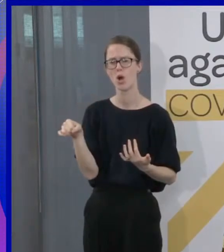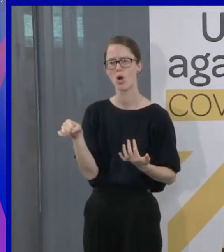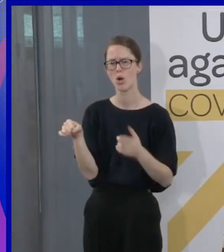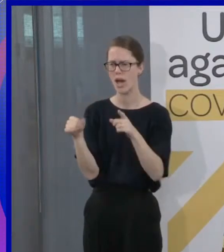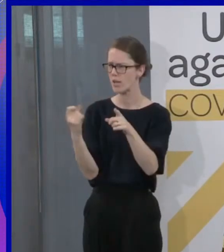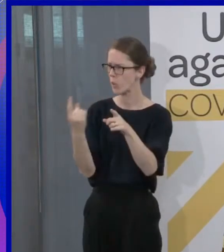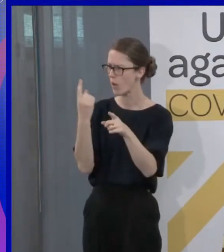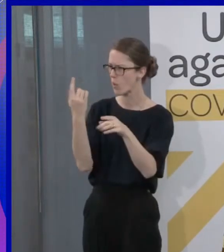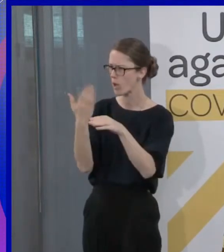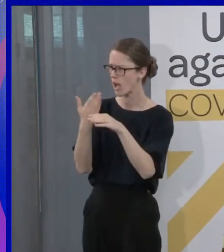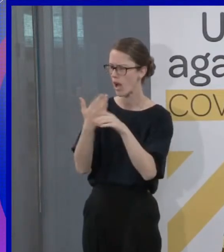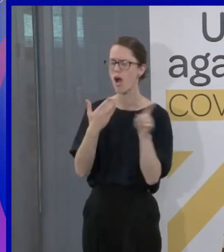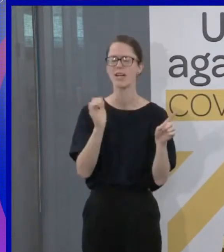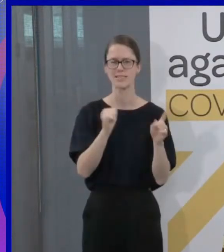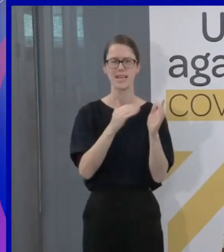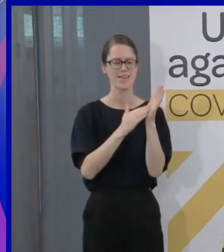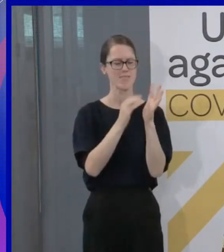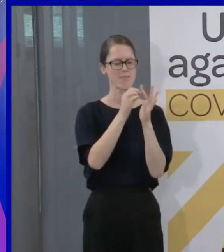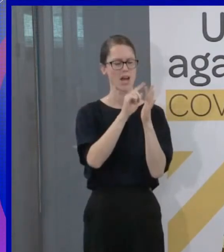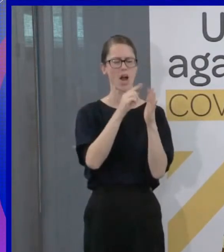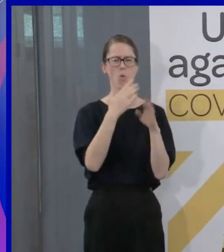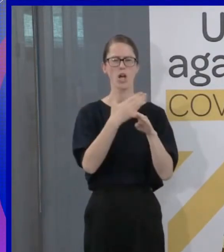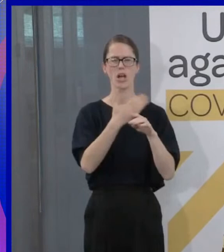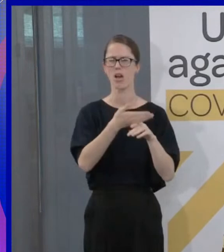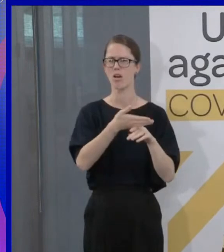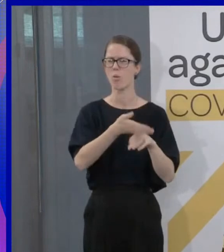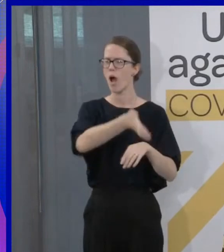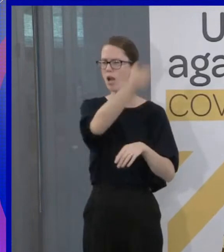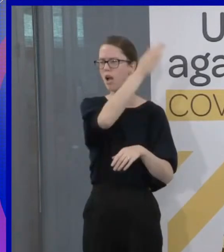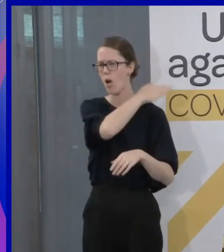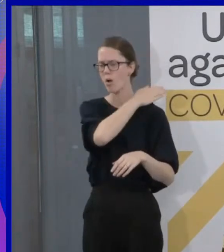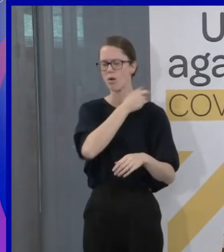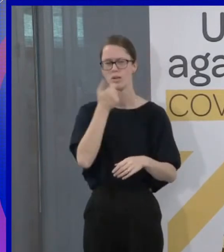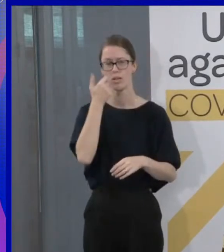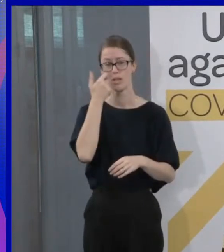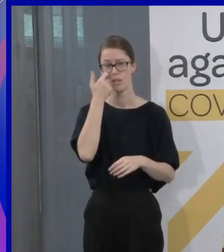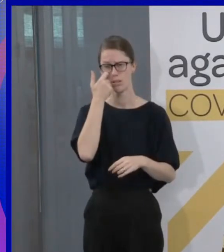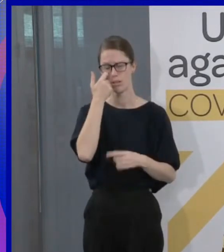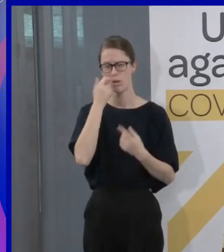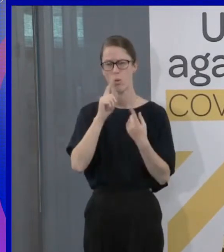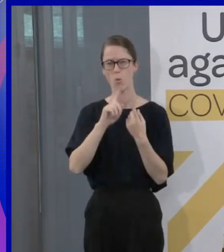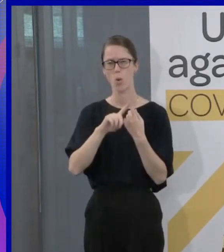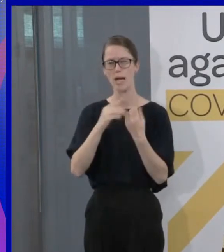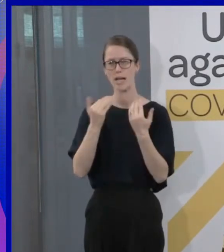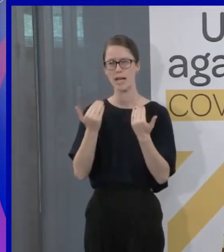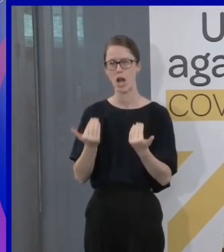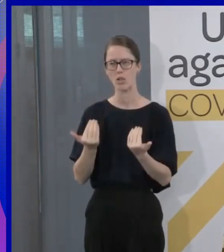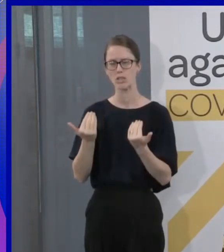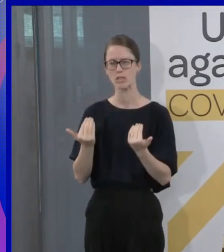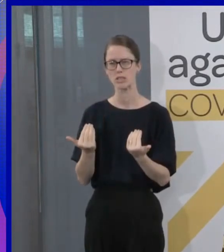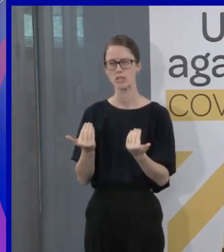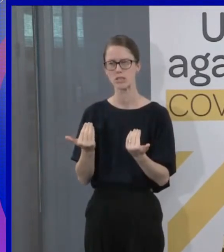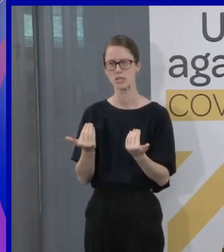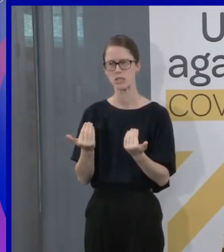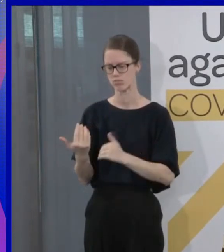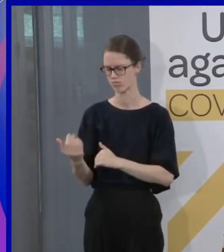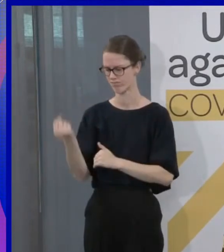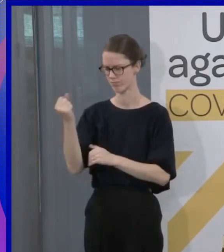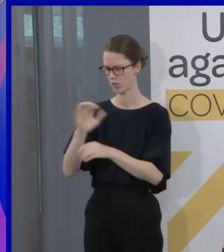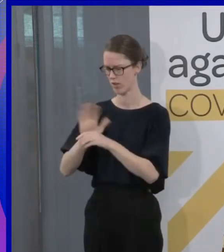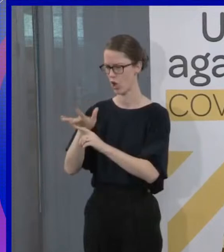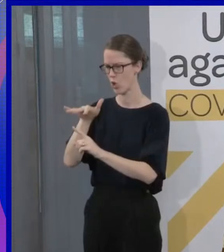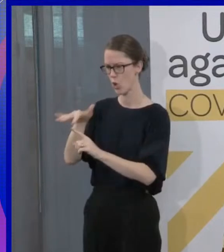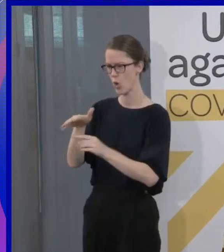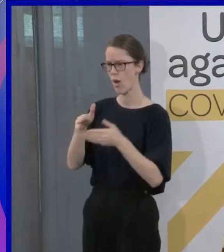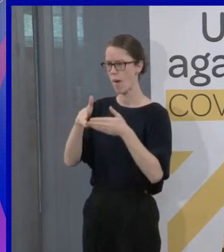had an MPI worker. Yes, that was quite a while ago. And one of the current positive tests is actually a